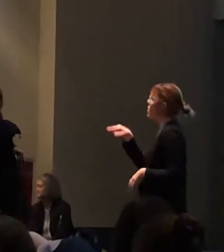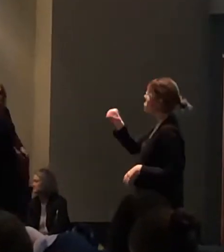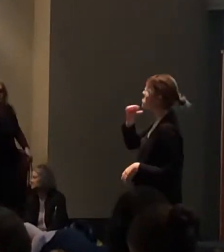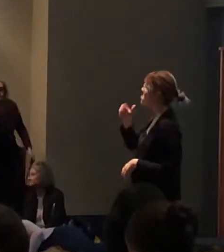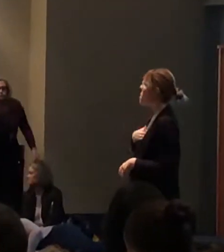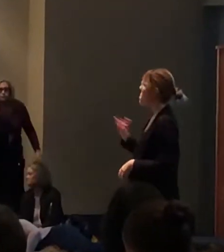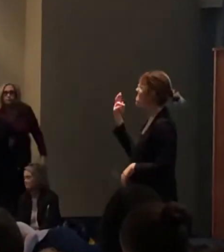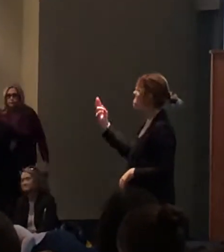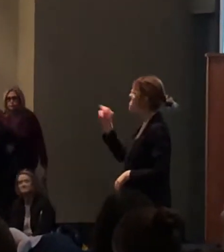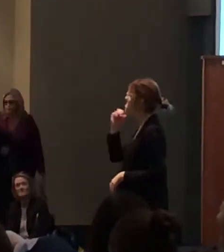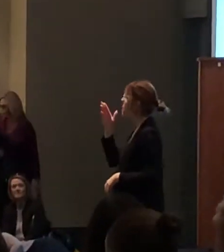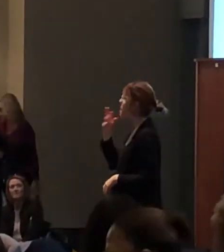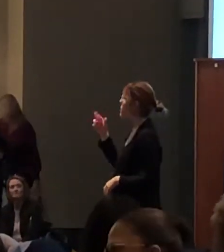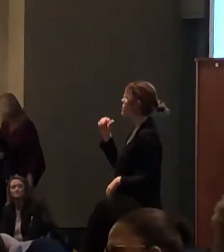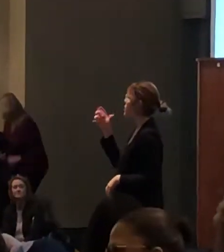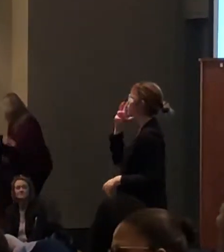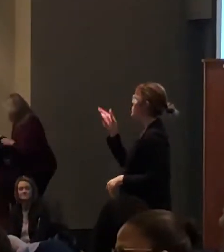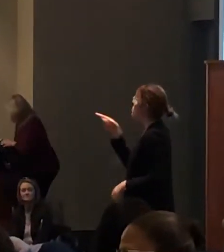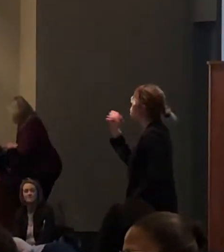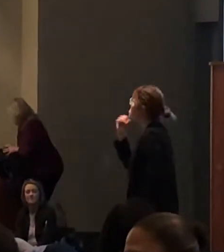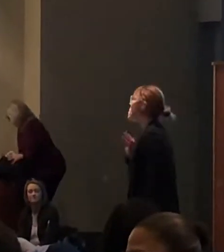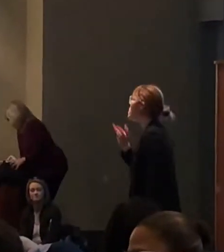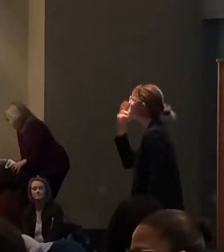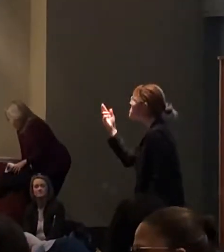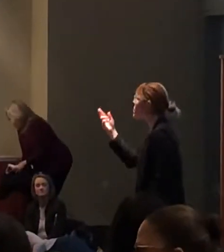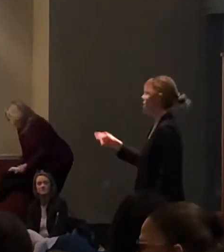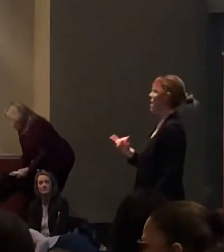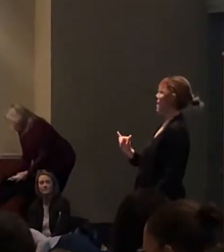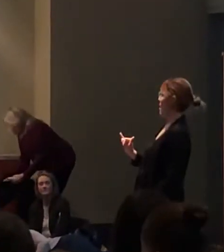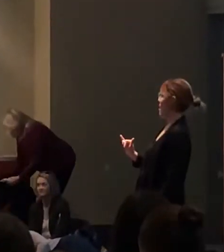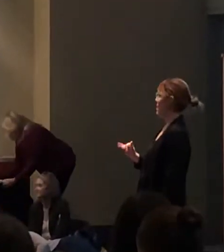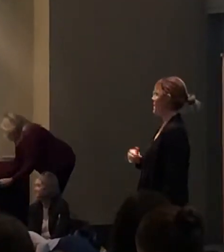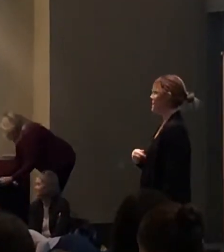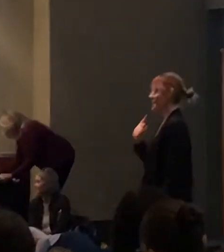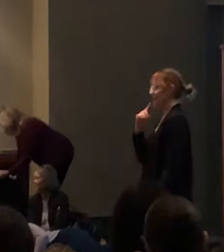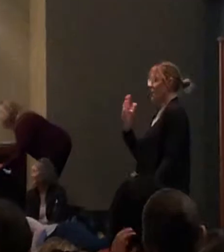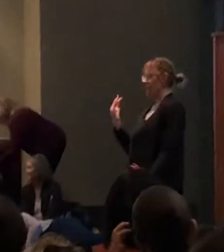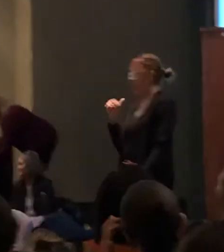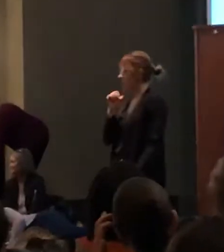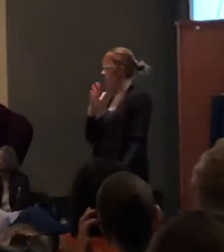Screaming, you're not my best friend. I was saying, wait a minute.